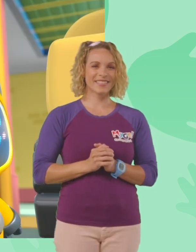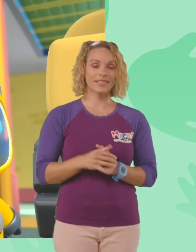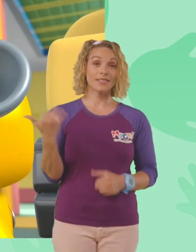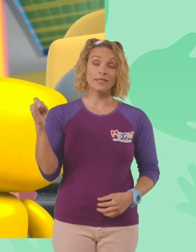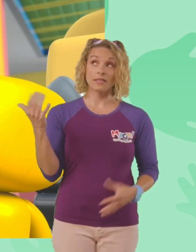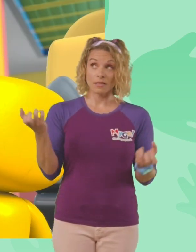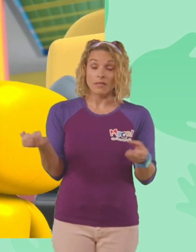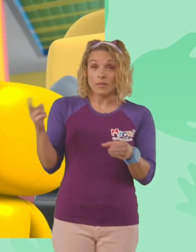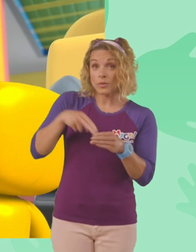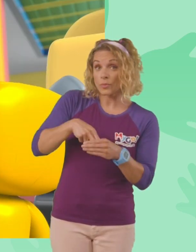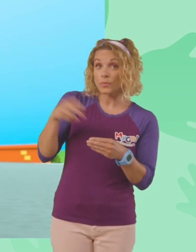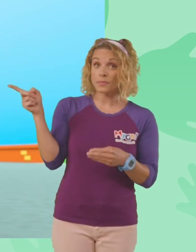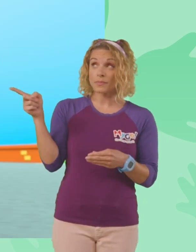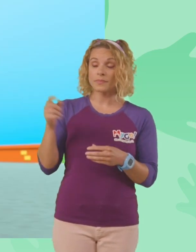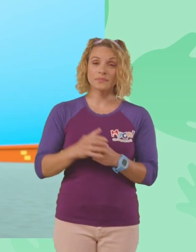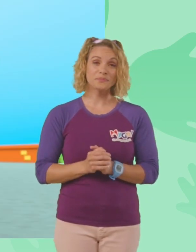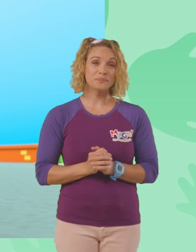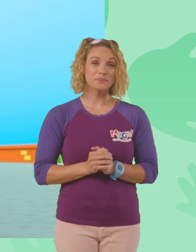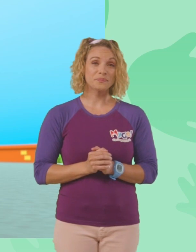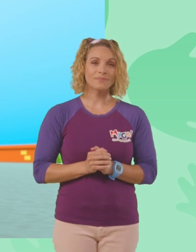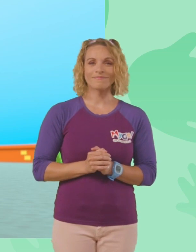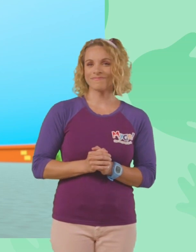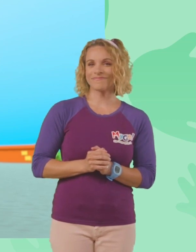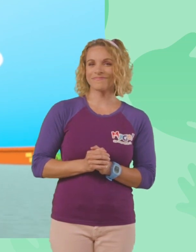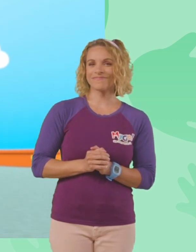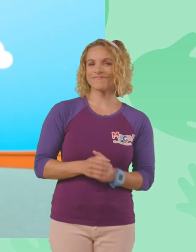Do you want to go and join them, Yellow?